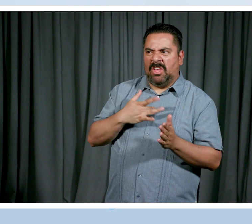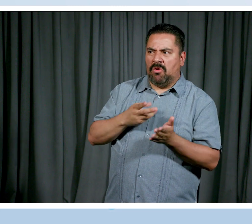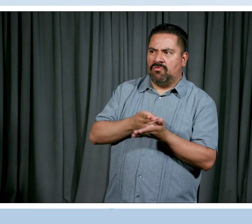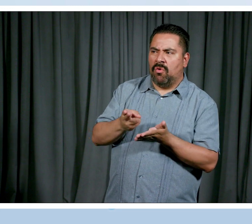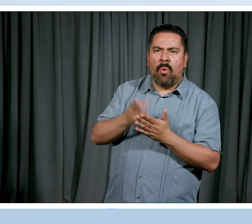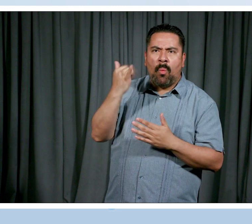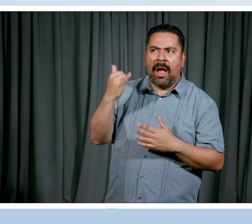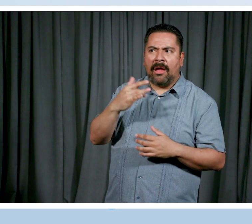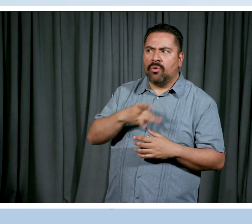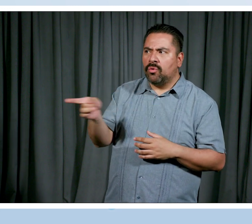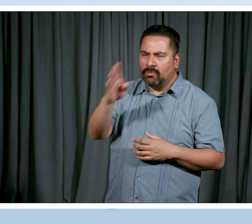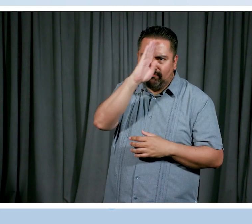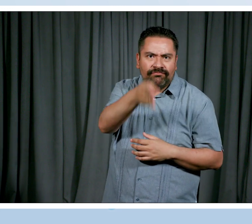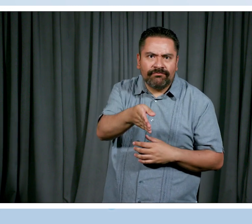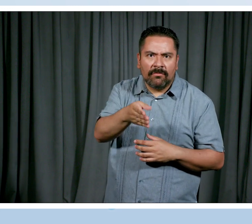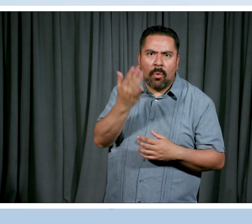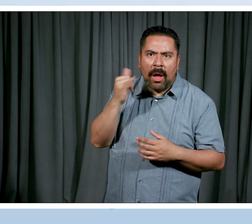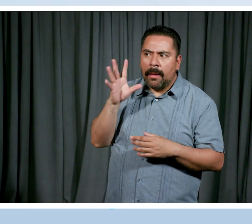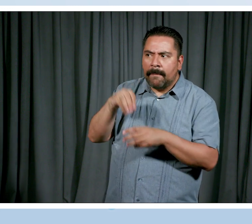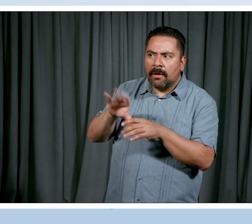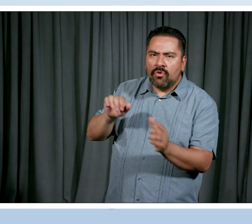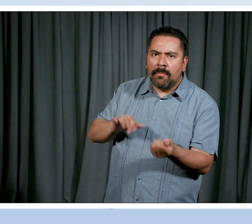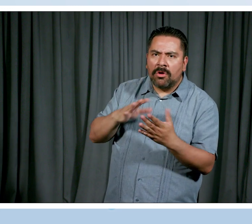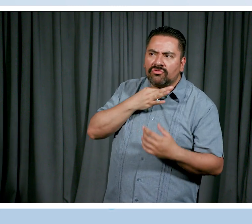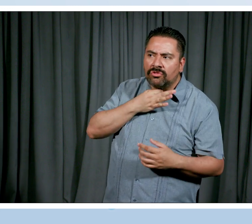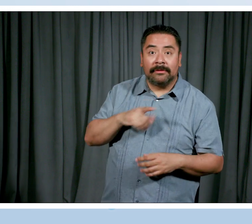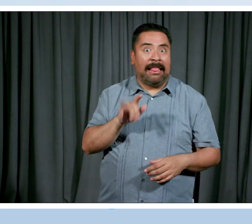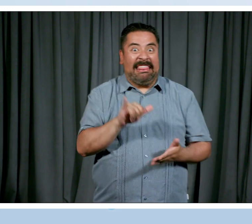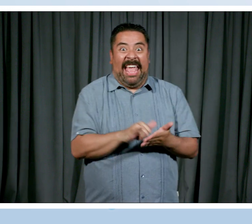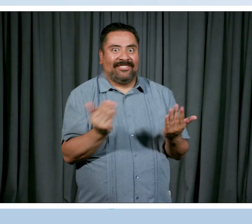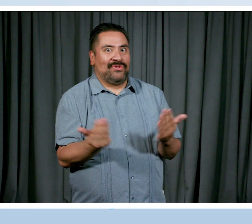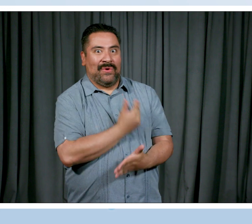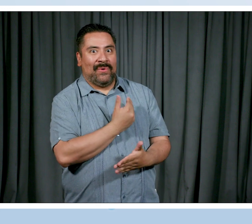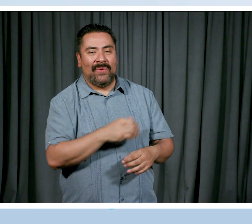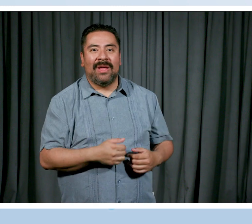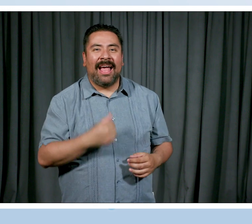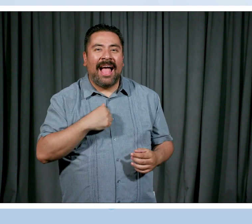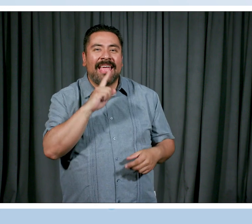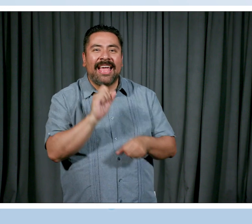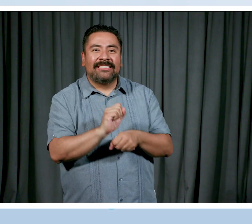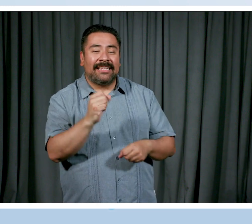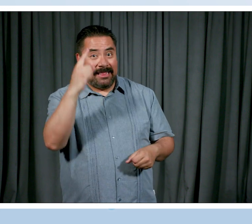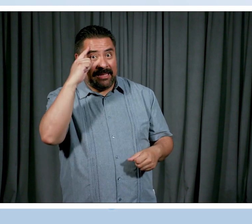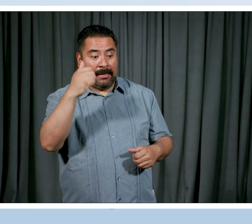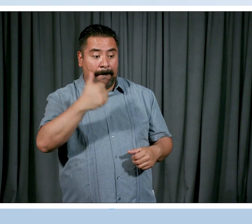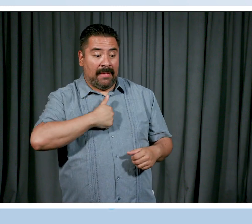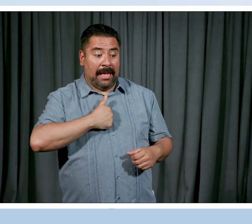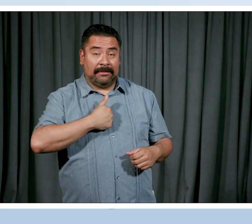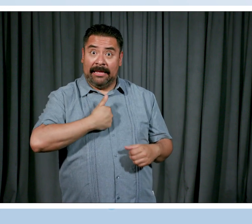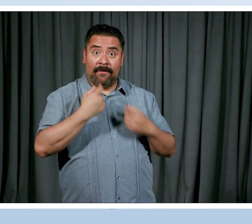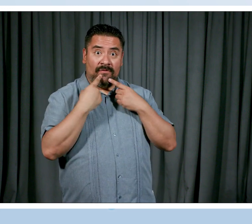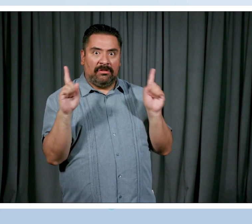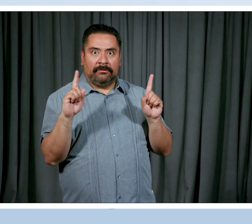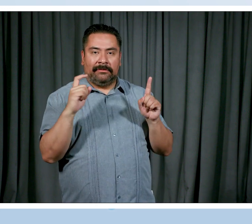you forthcoming in this way? Why is that part of your approach? It's new. I actually think that my self-disclosure started